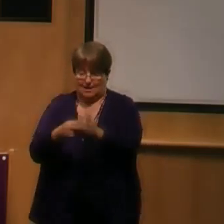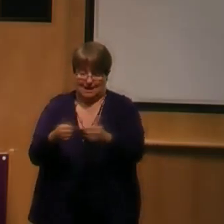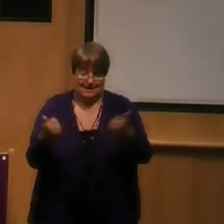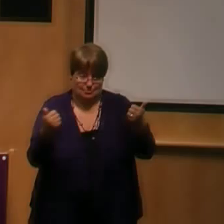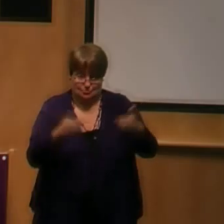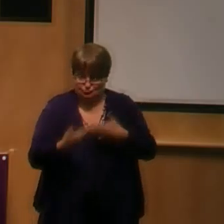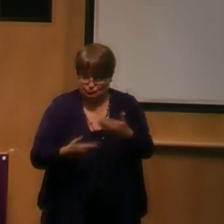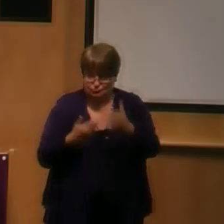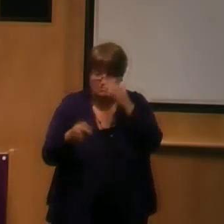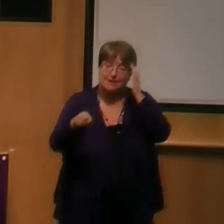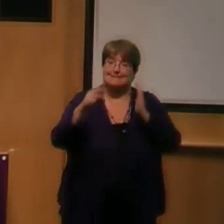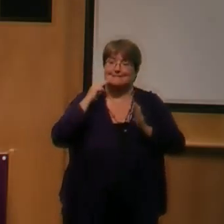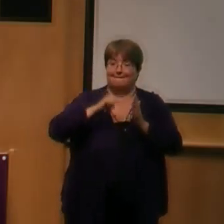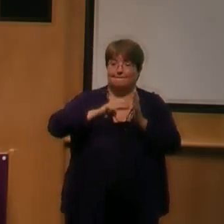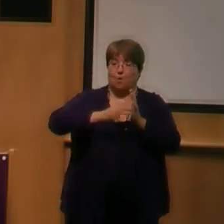mentoring, and through the mentoring process,